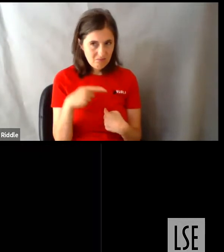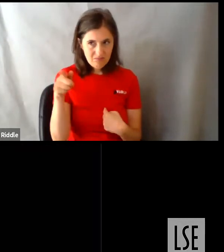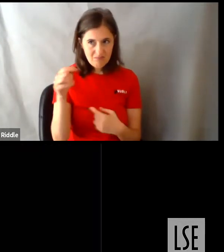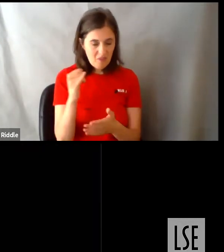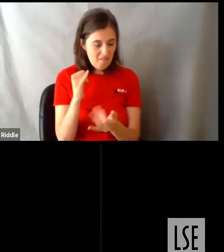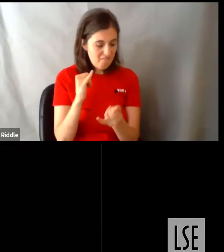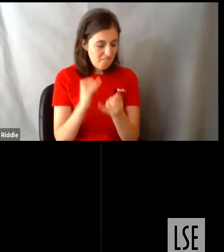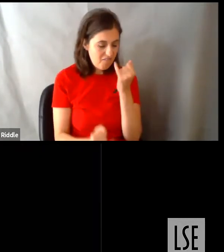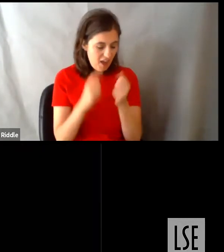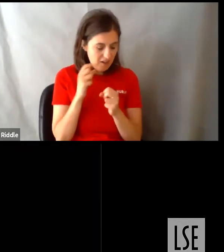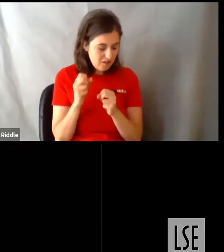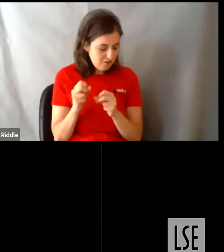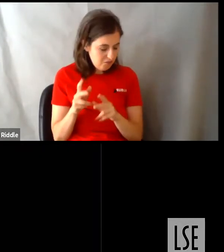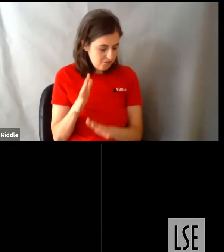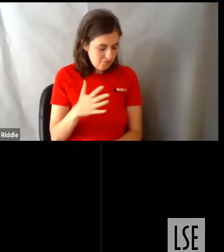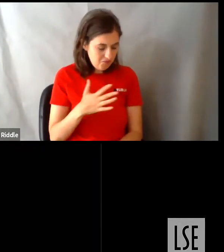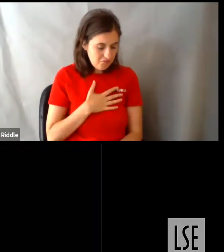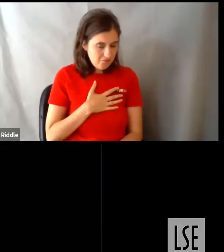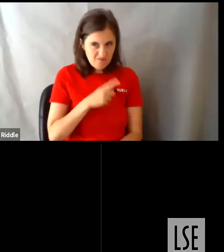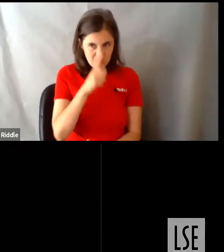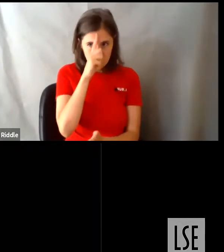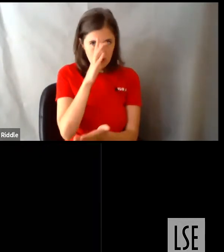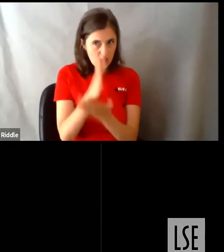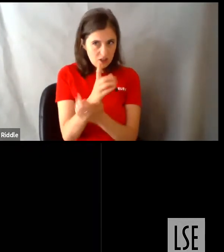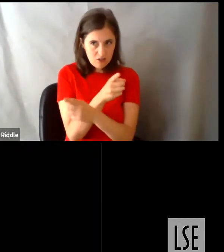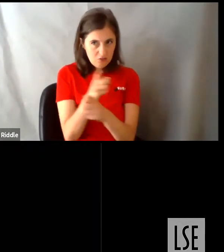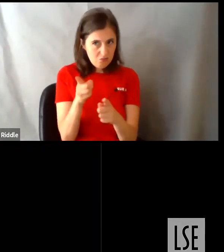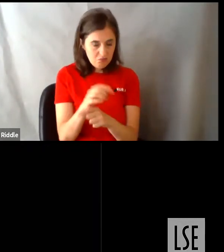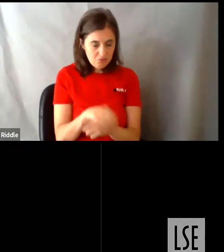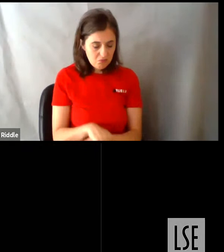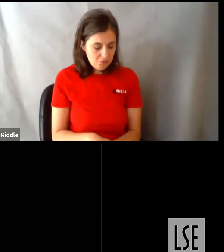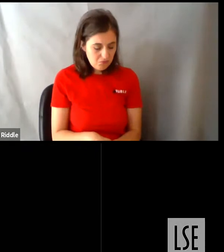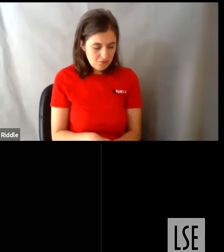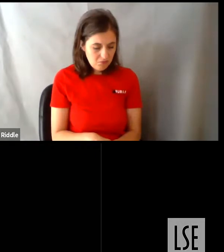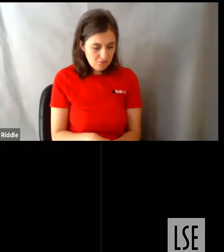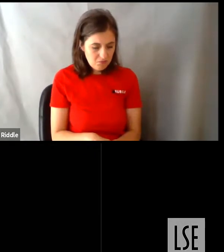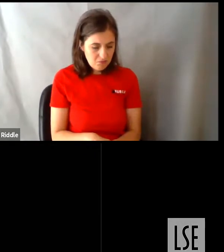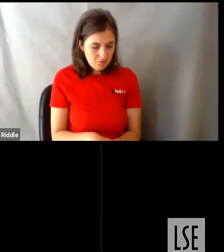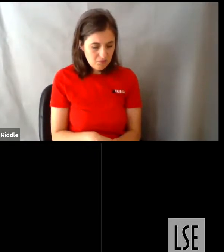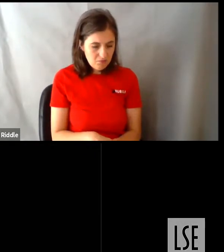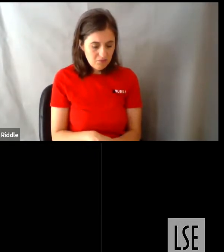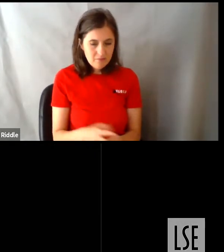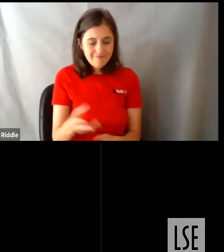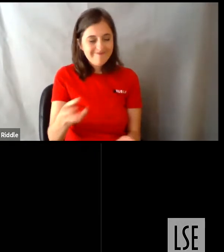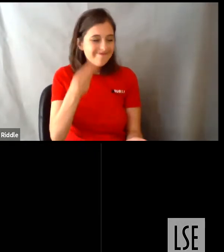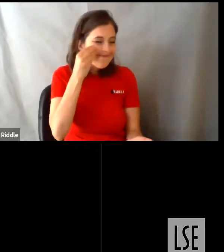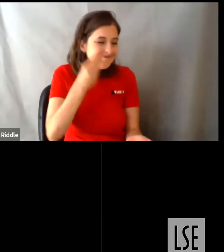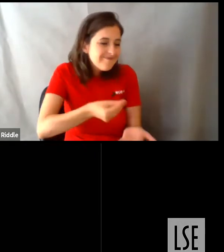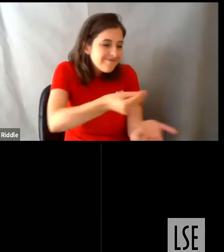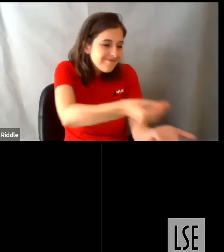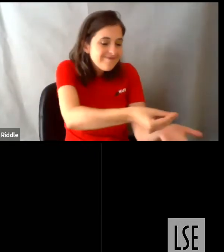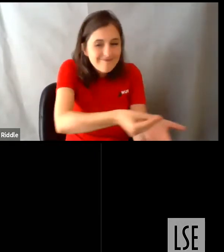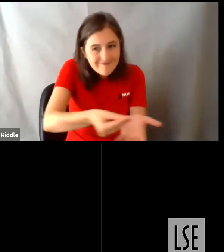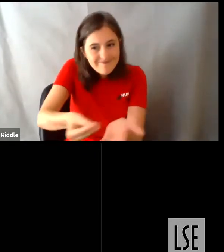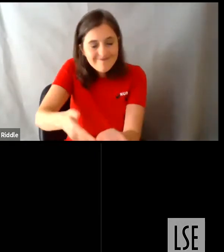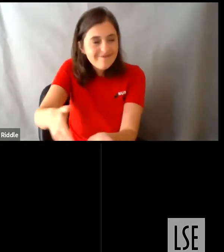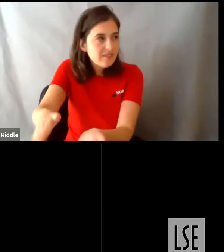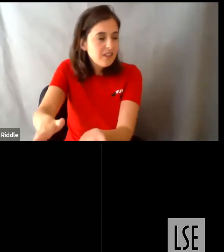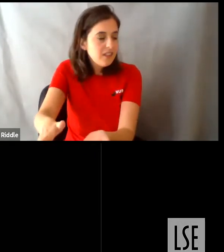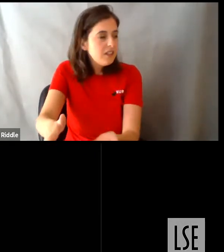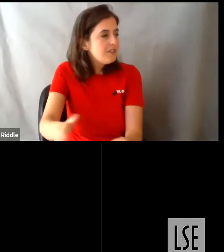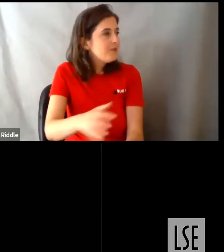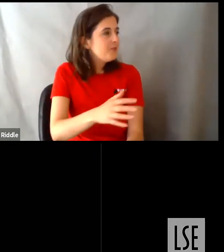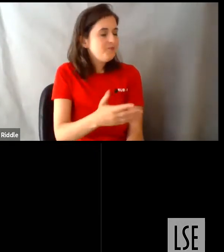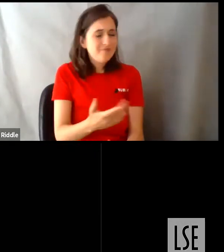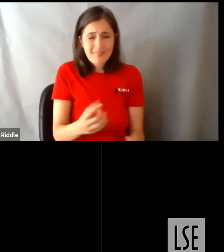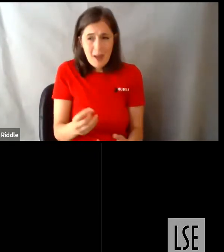this system. There is no one to trust. I'm handed some tissues and taken aside. I